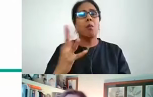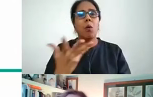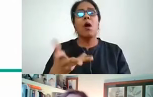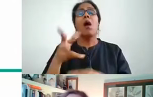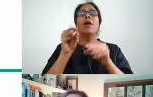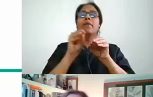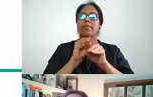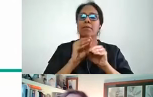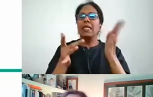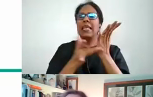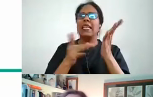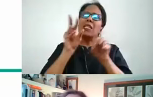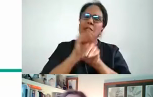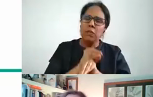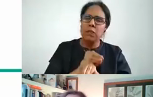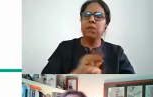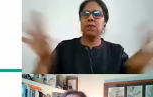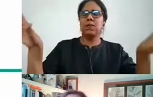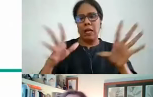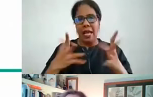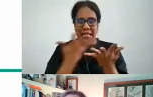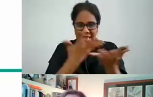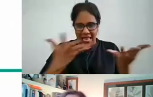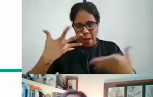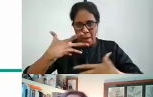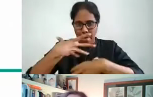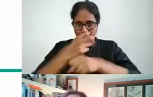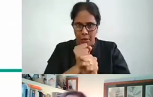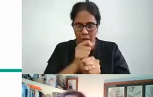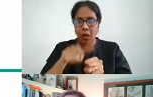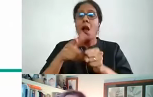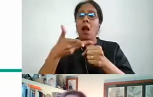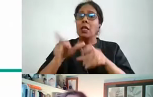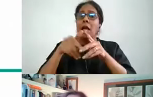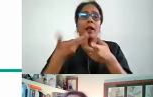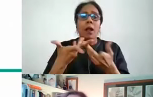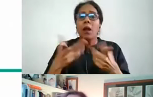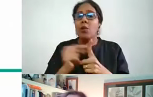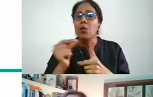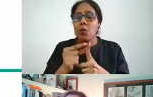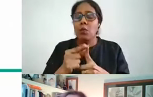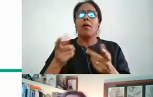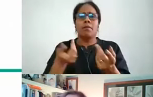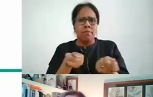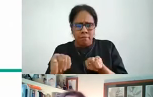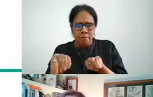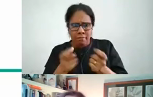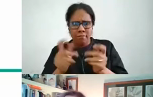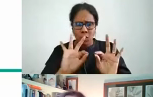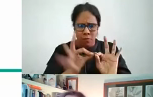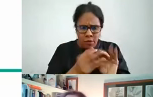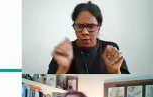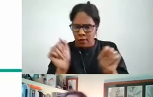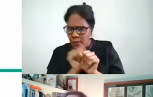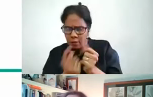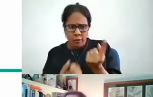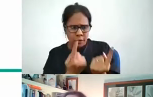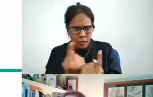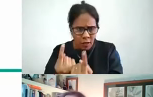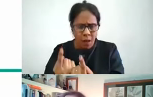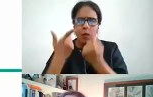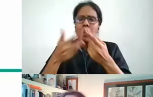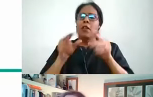technology. So once we have the products, we need to get them deployed, maintained over time. And